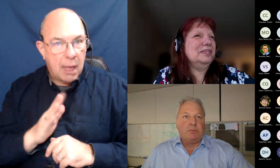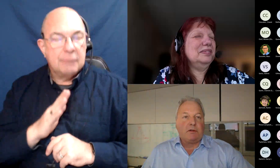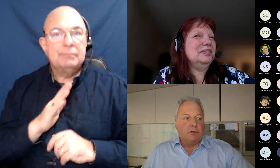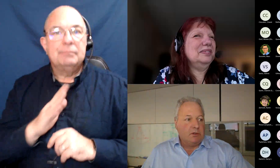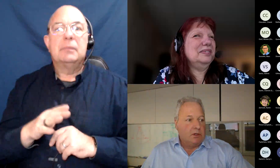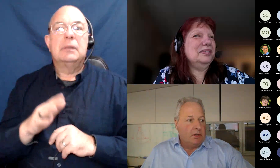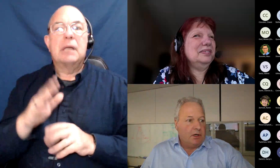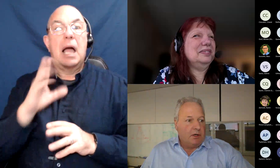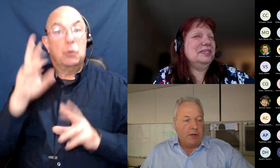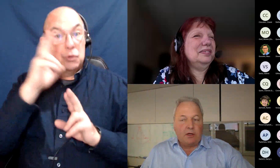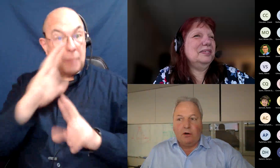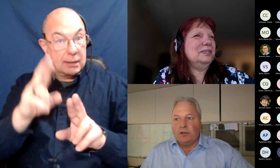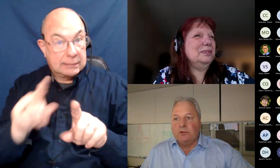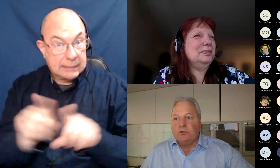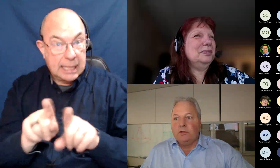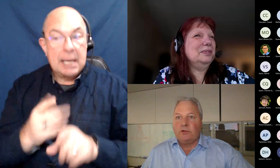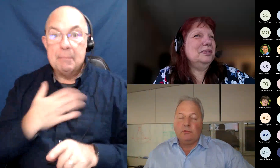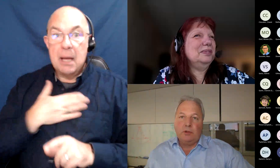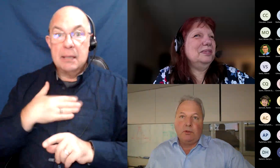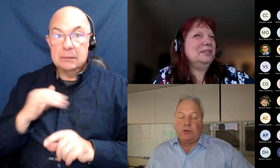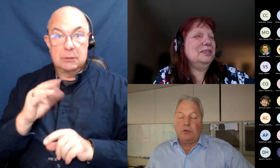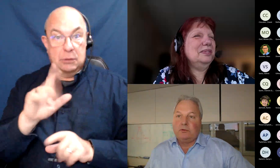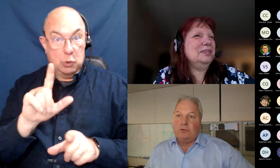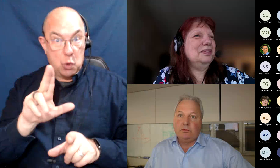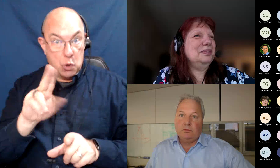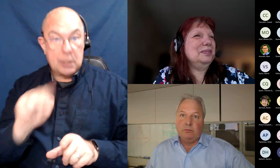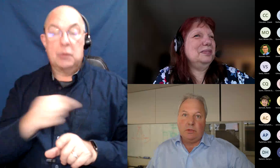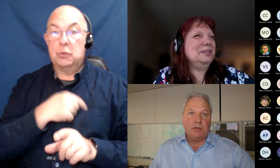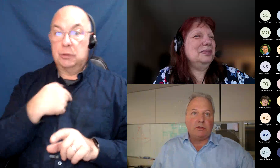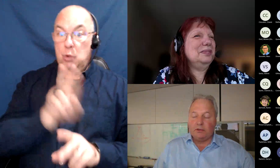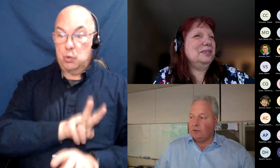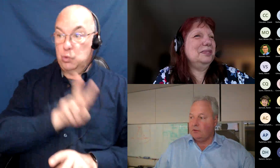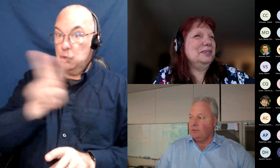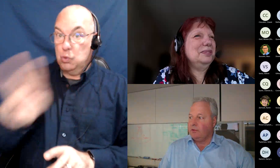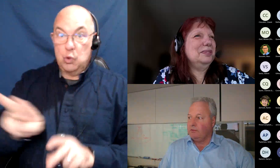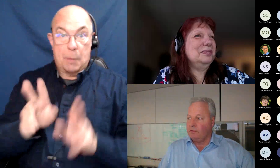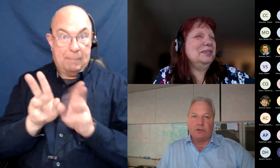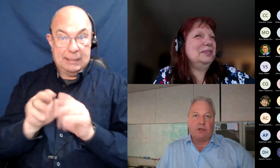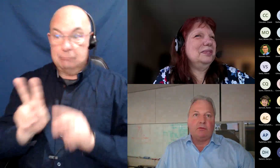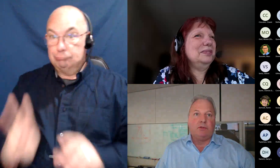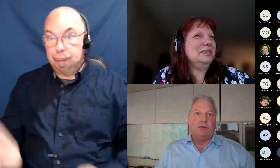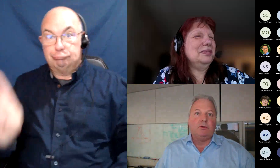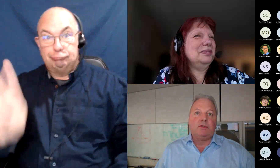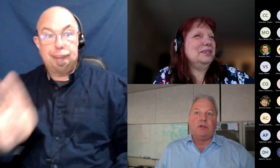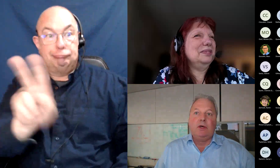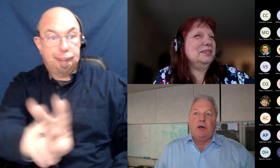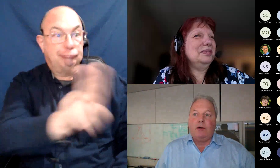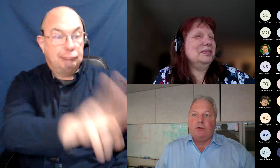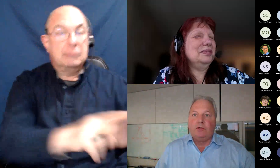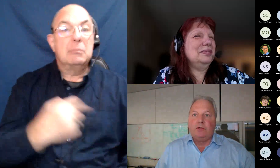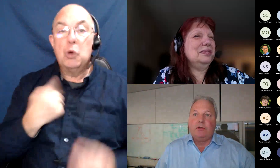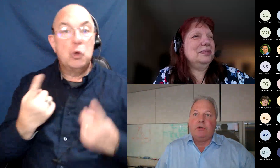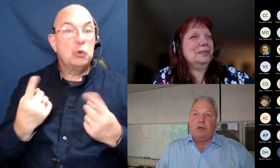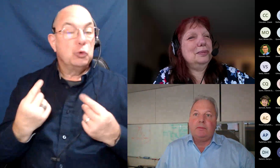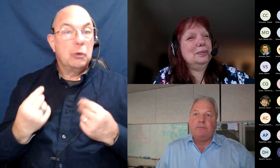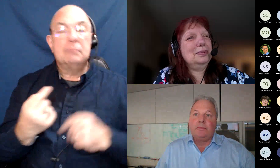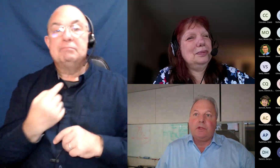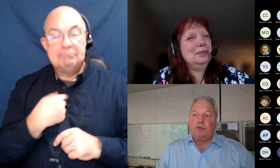and respectful of my colleague Luna. So when we would go to meetings, one of the first things I would do is I